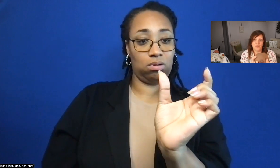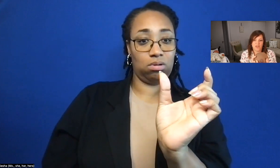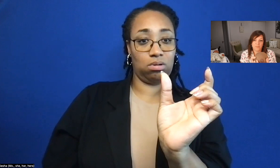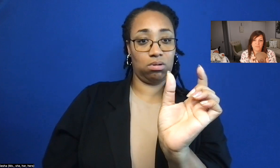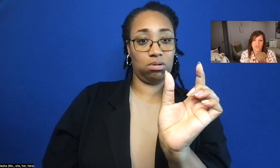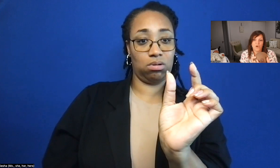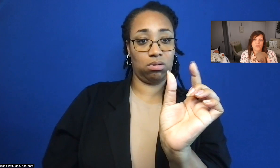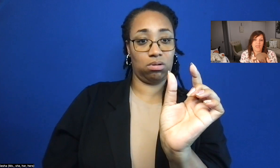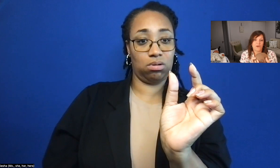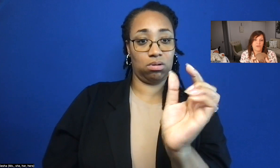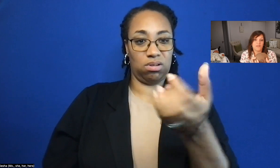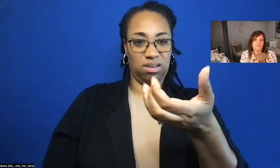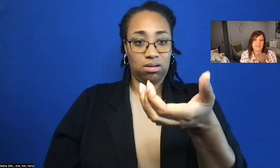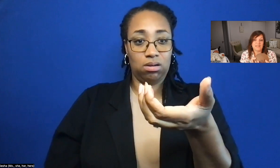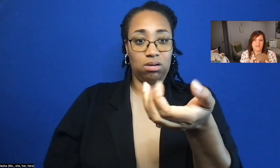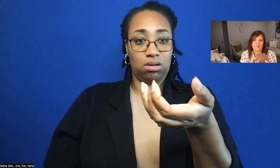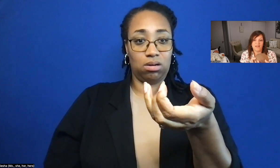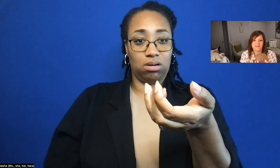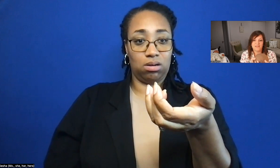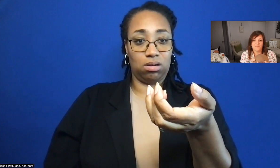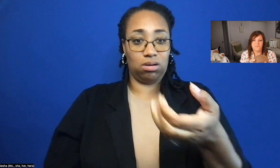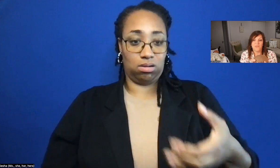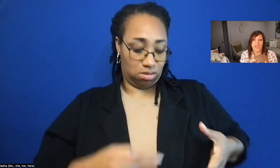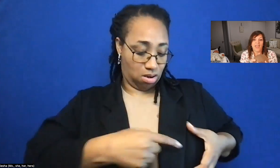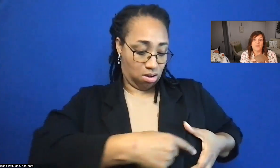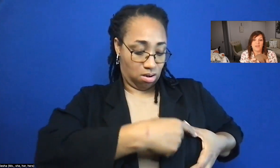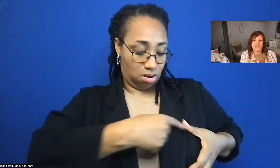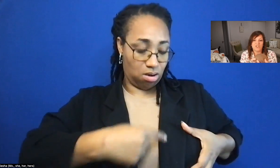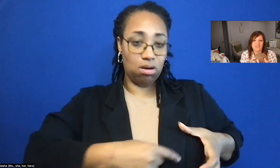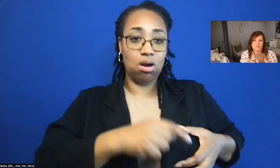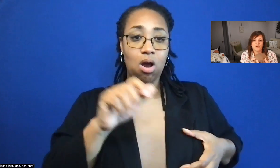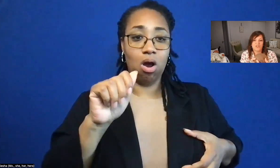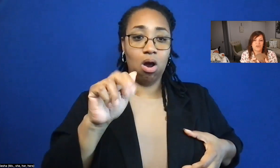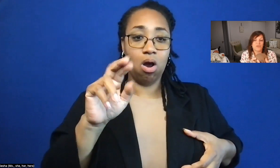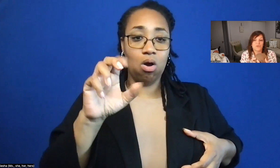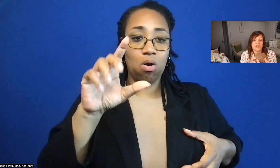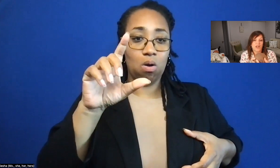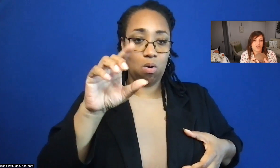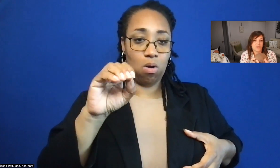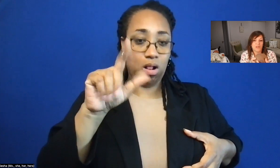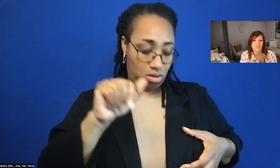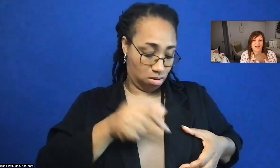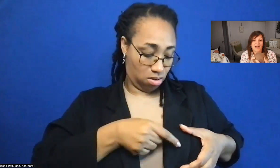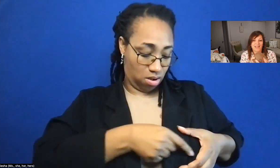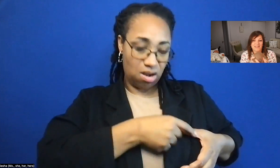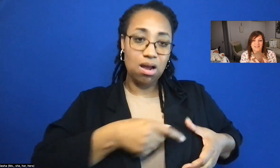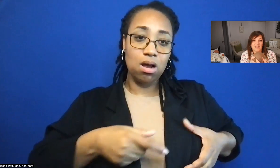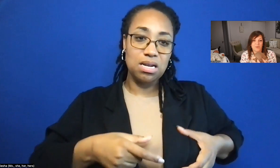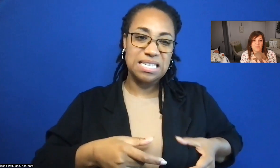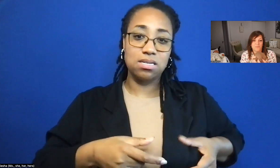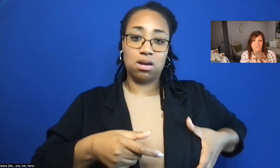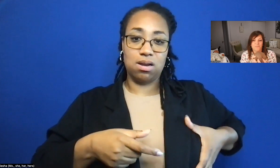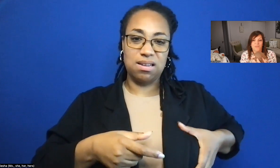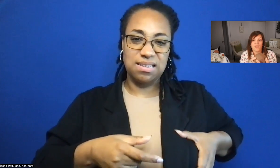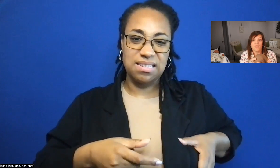and thumb where the areola meets the breast and apply gentle pressure through your areola behind the